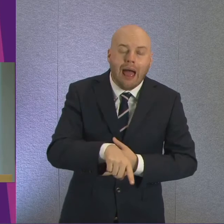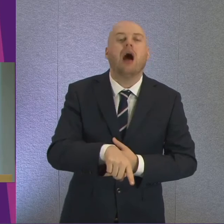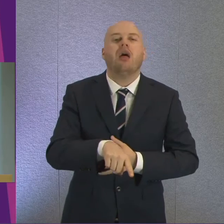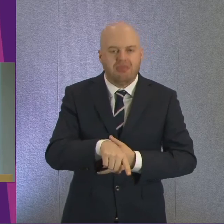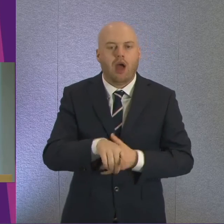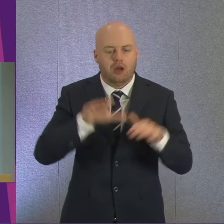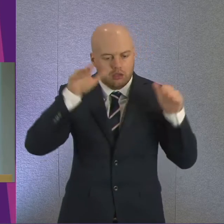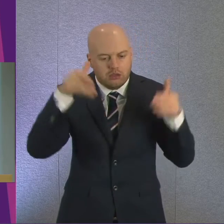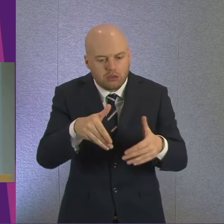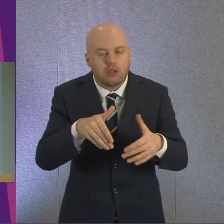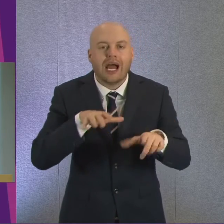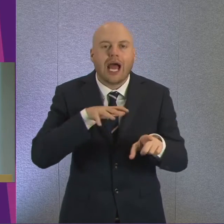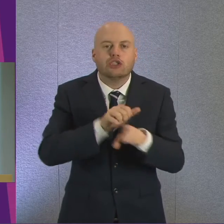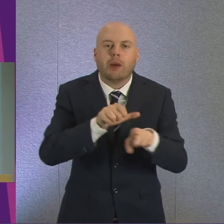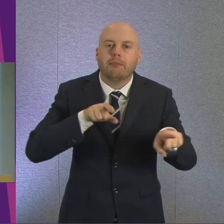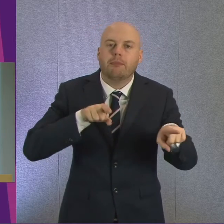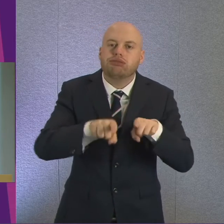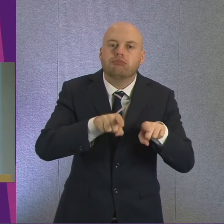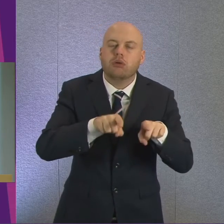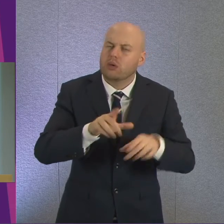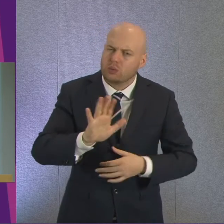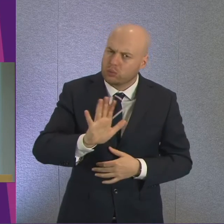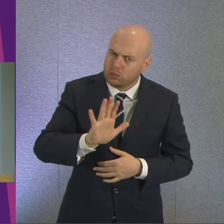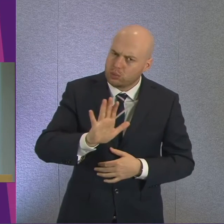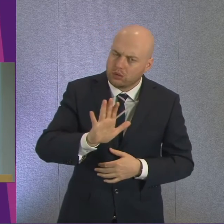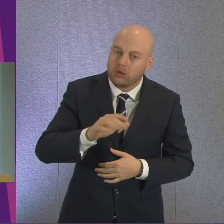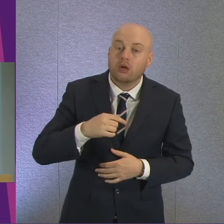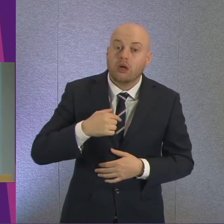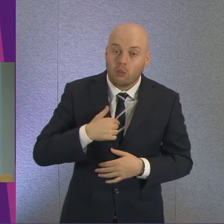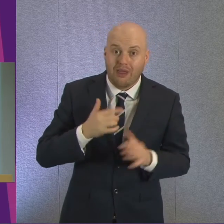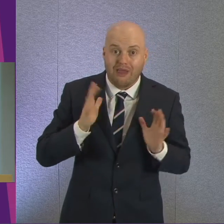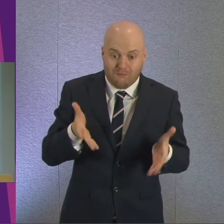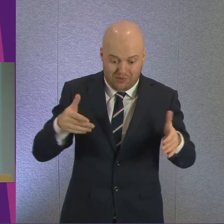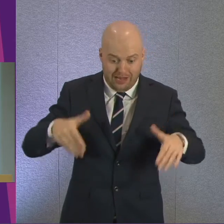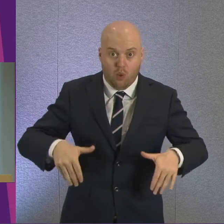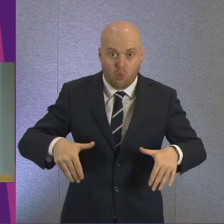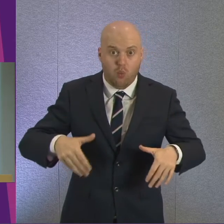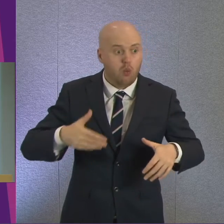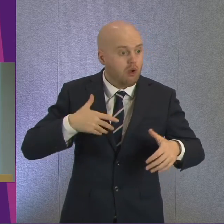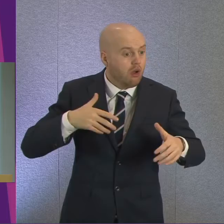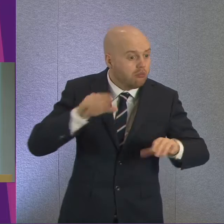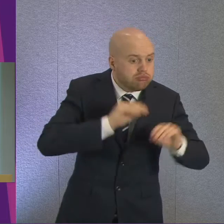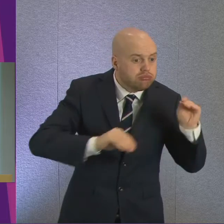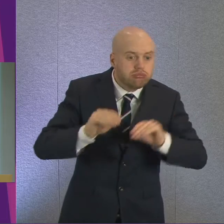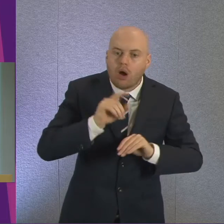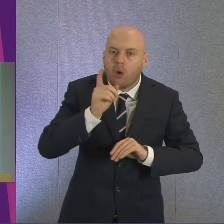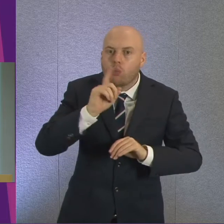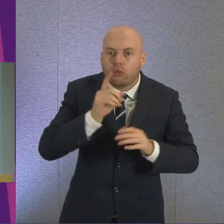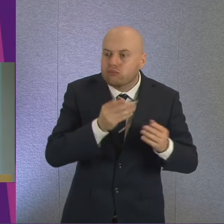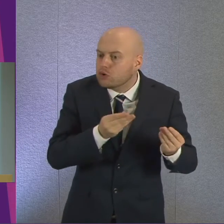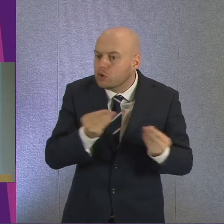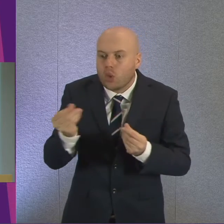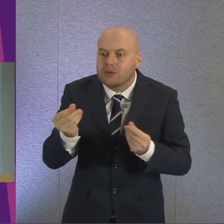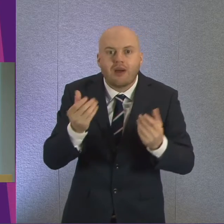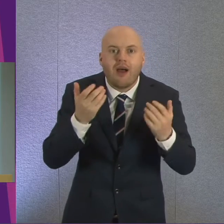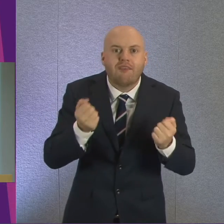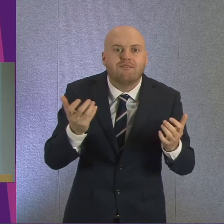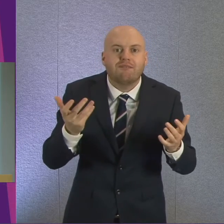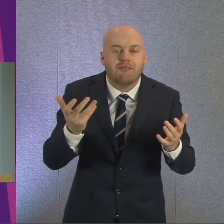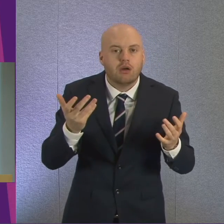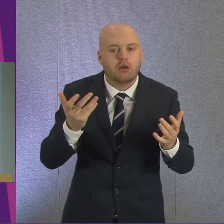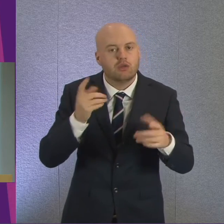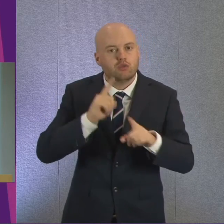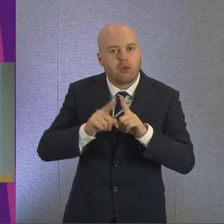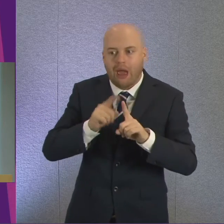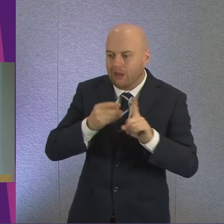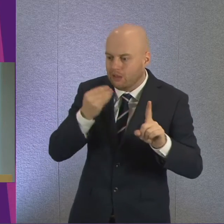local authorities with flexibility to redirect resources which are aimed at closing the attainment gap right now to help to